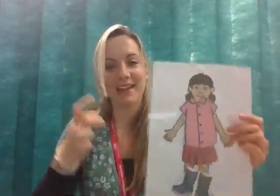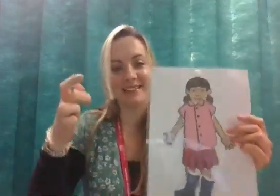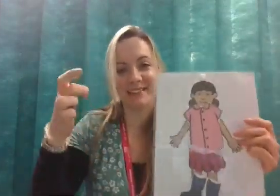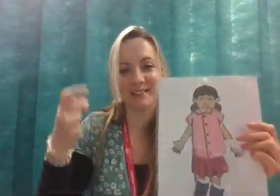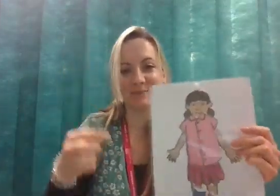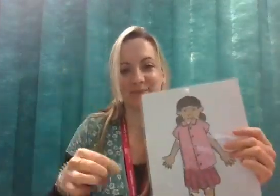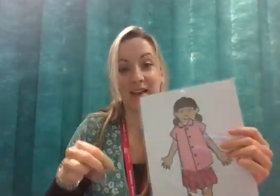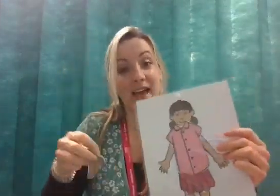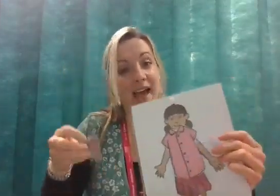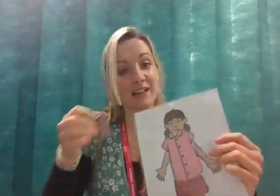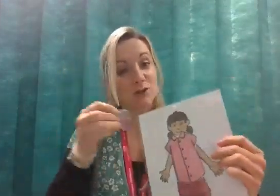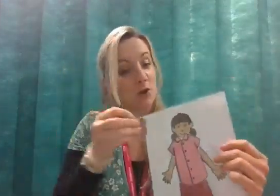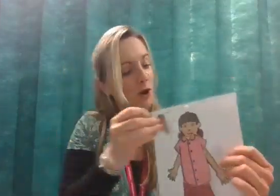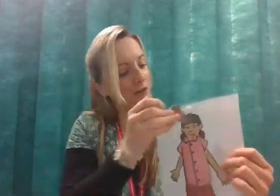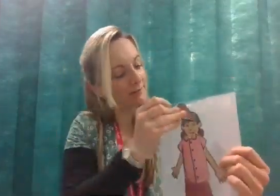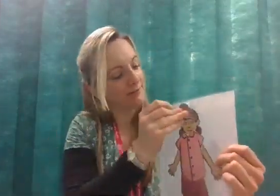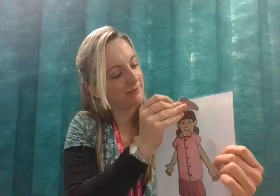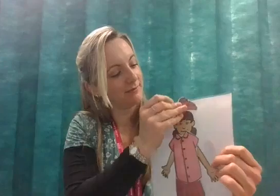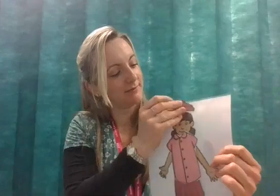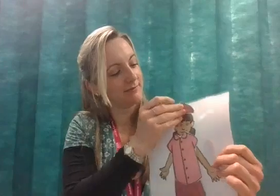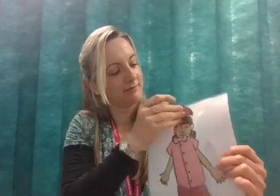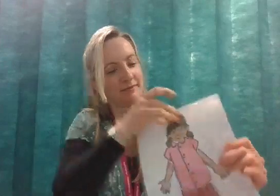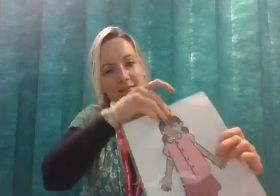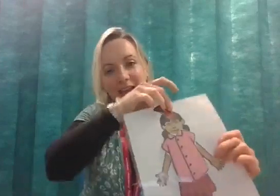hat on,